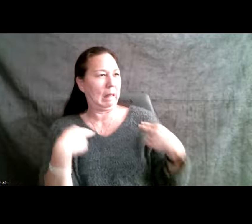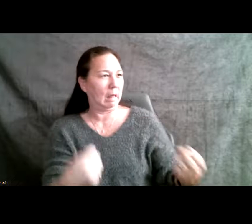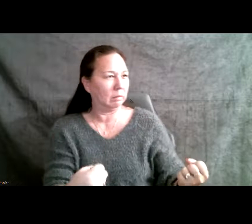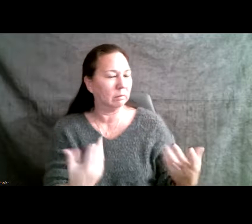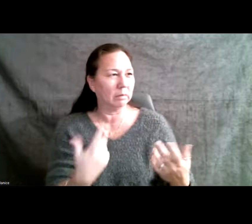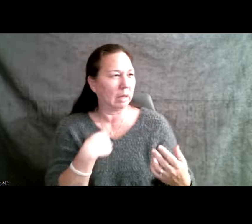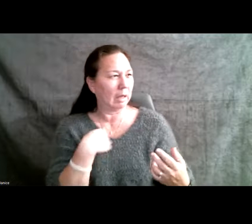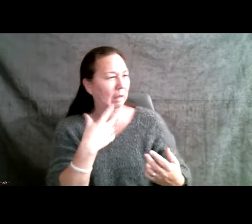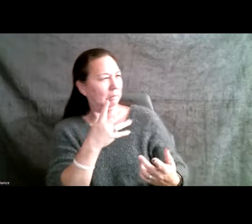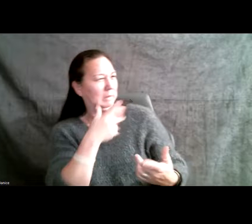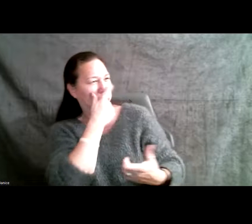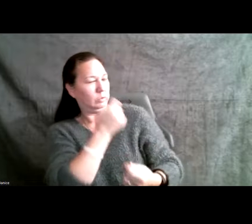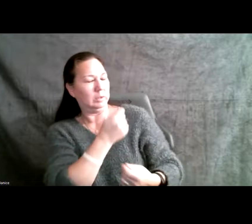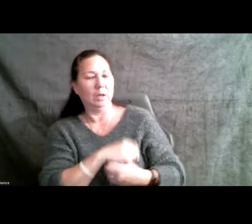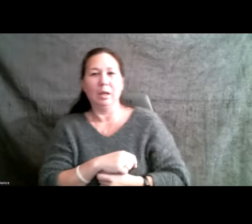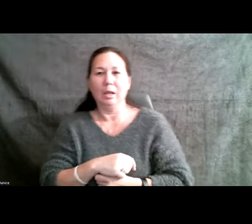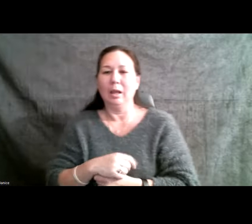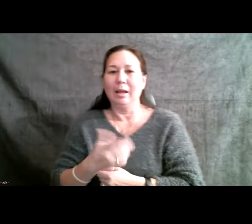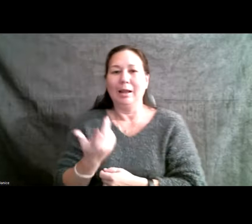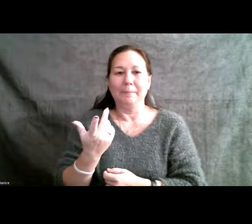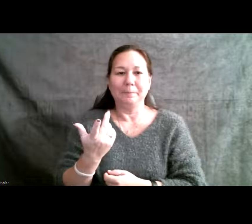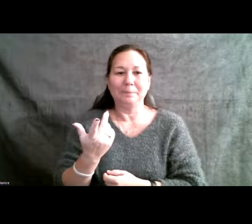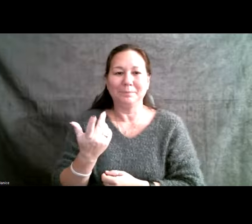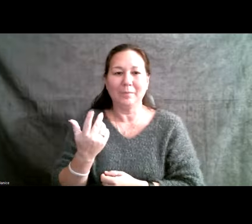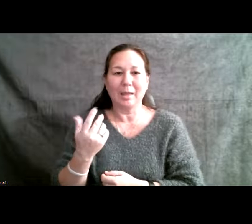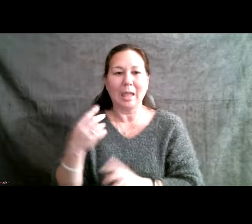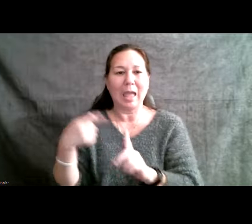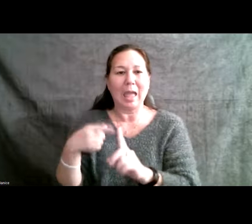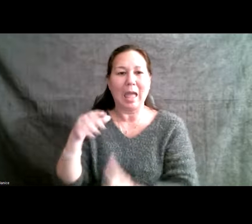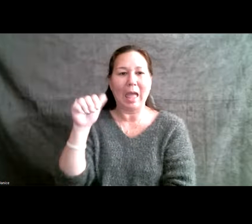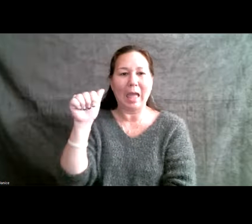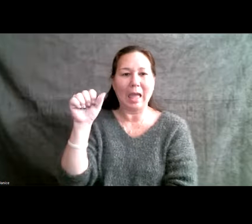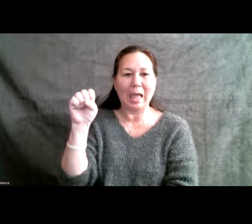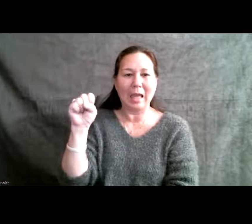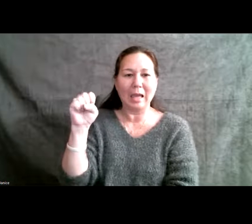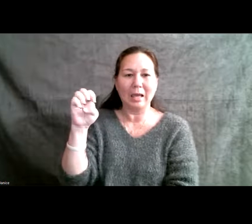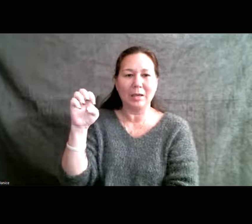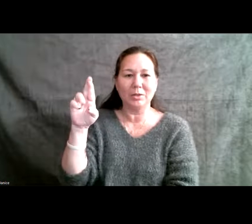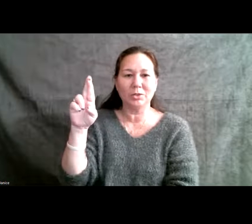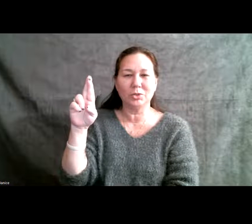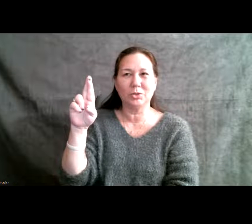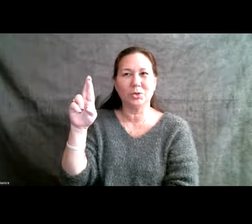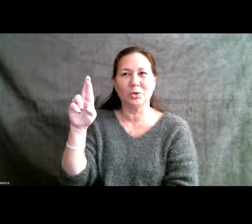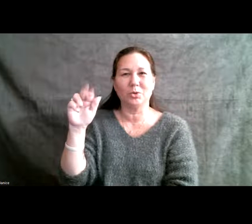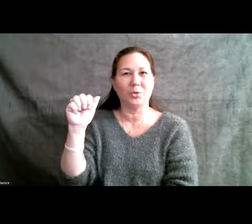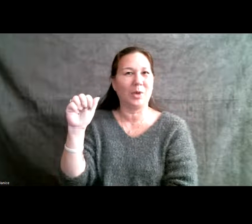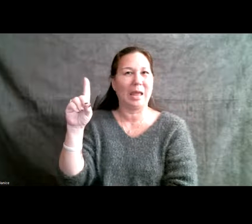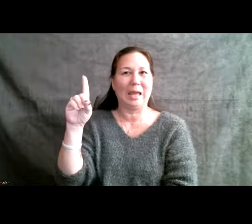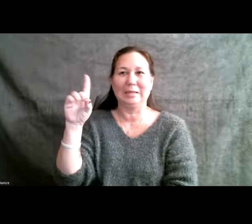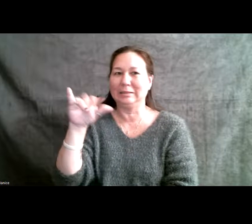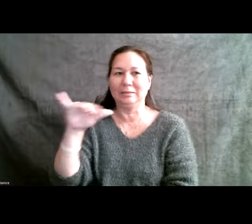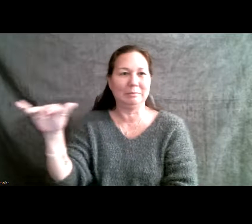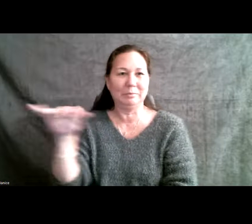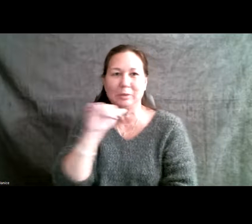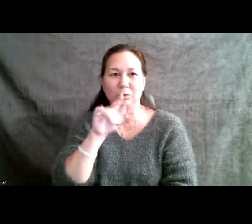asthma rates, Mhm. just, you know, as one basic example, you